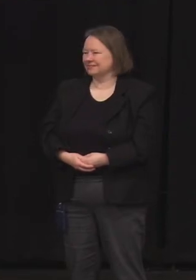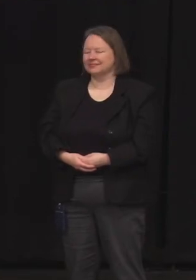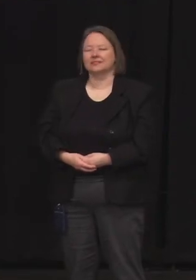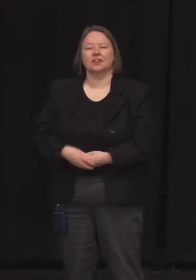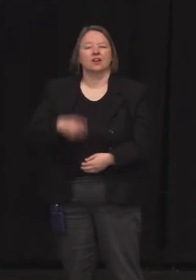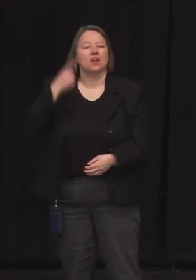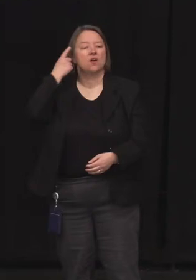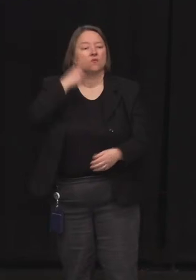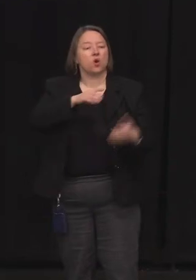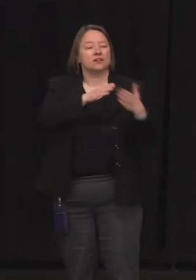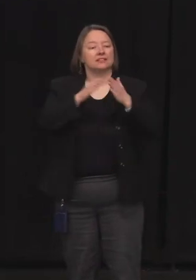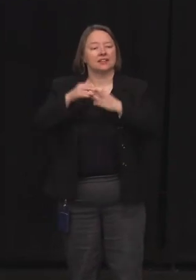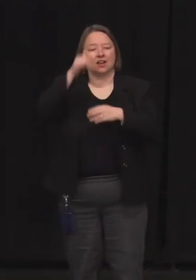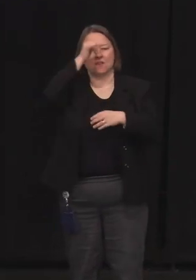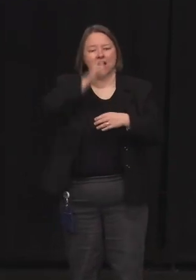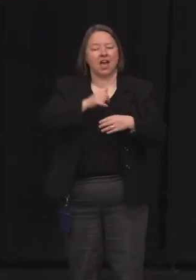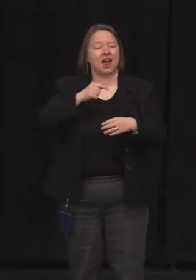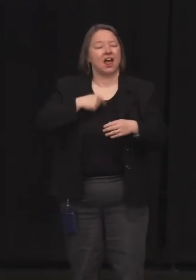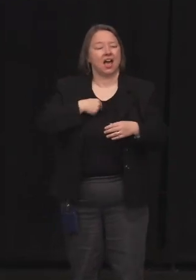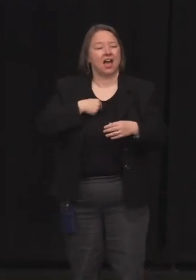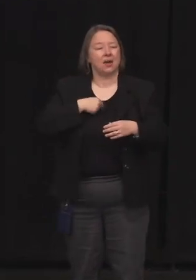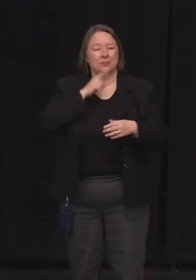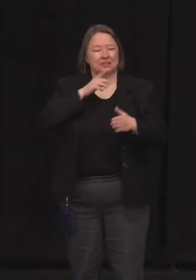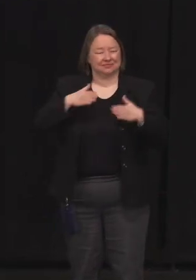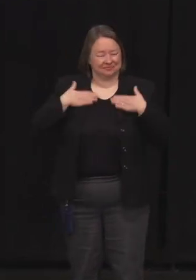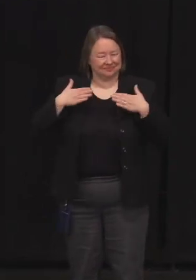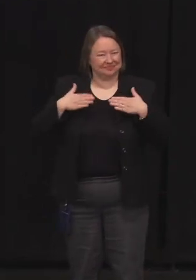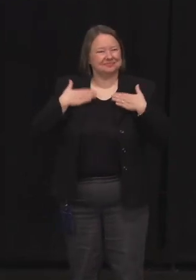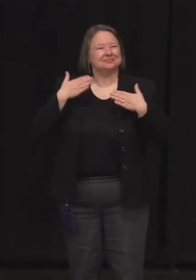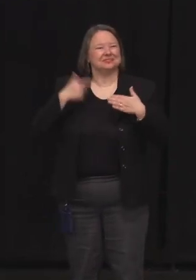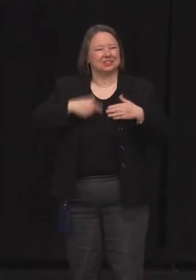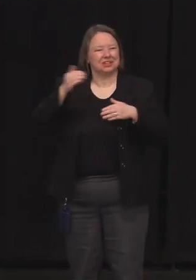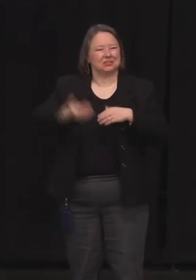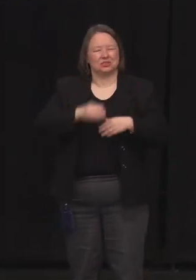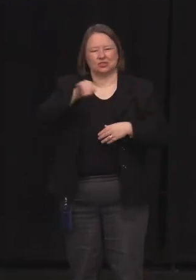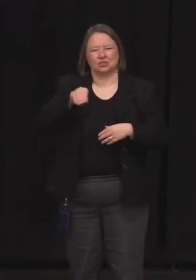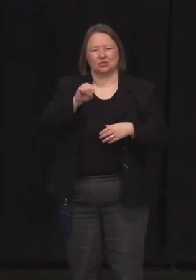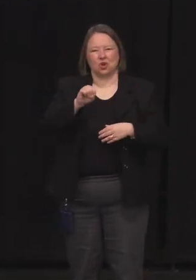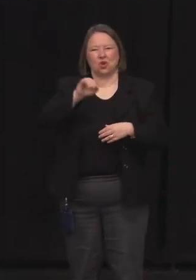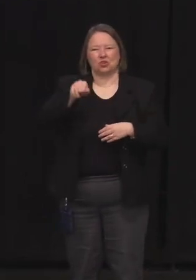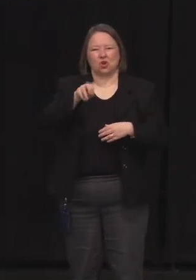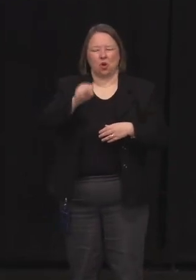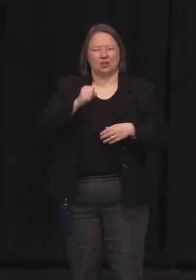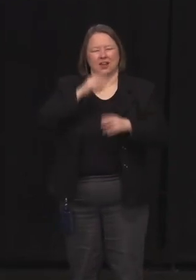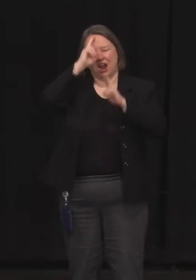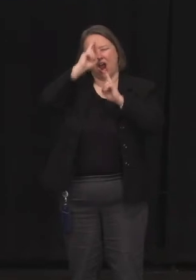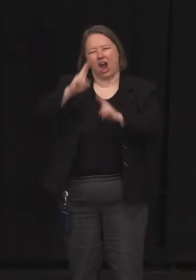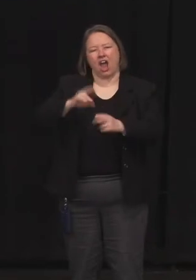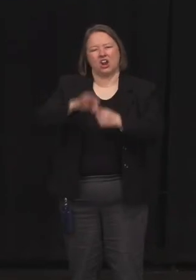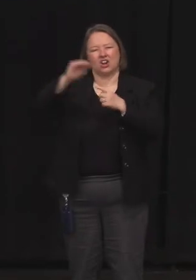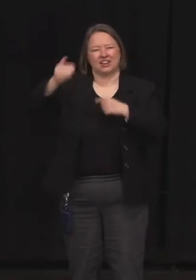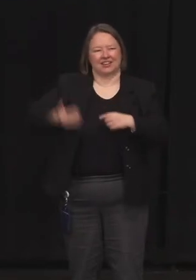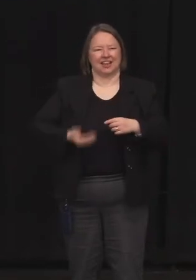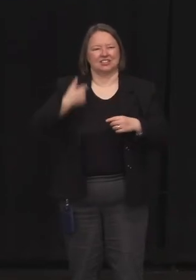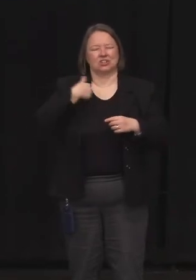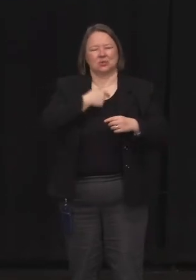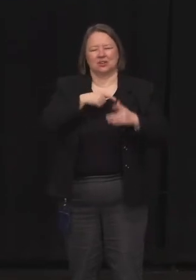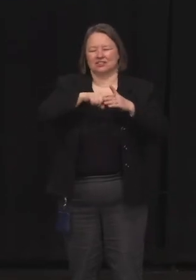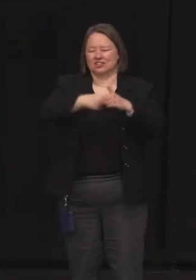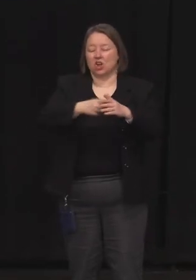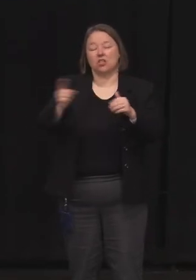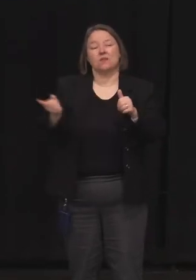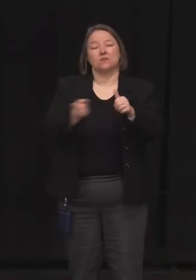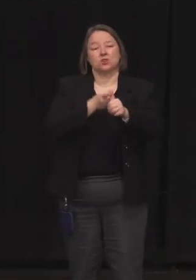On behalf of the City of Holland, I am pleased to introduce Joe Jones as our honored guest as we launch our